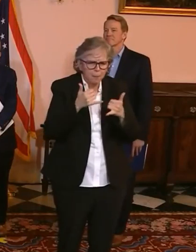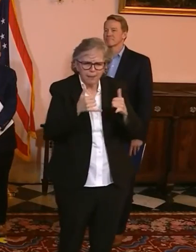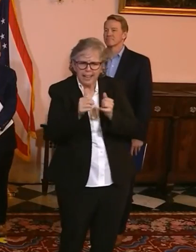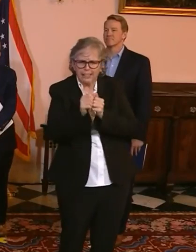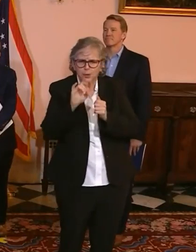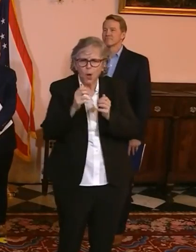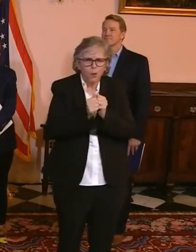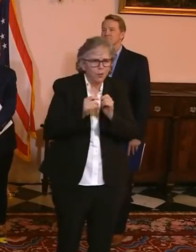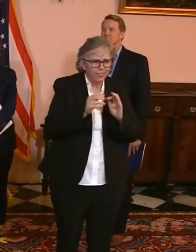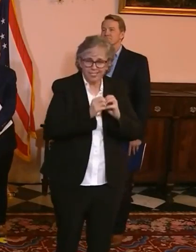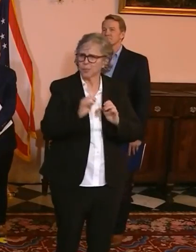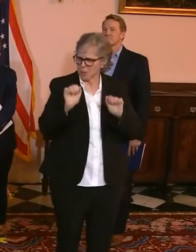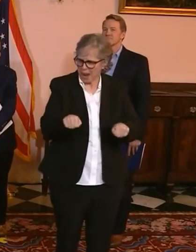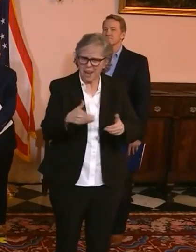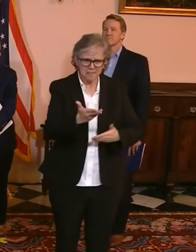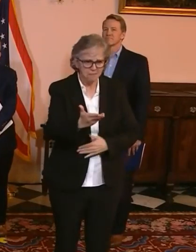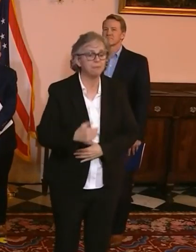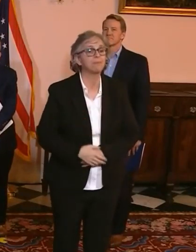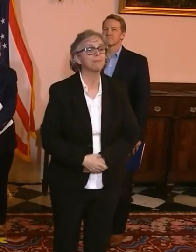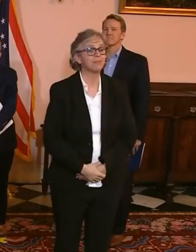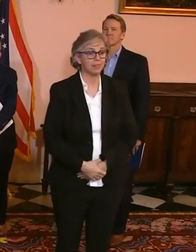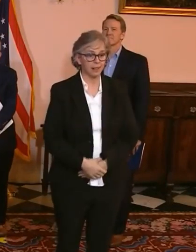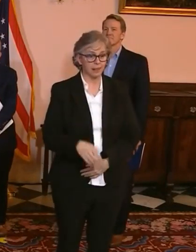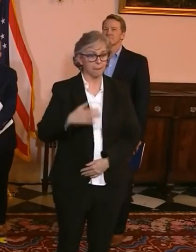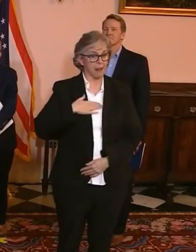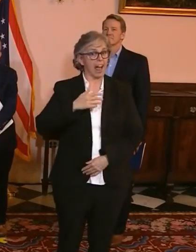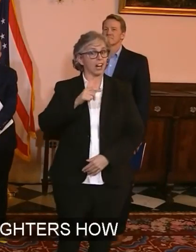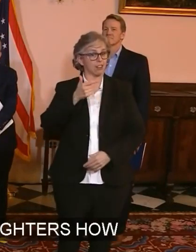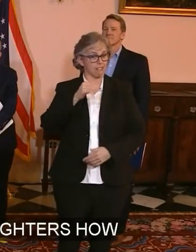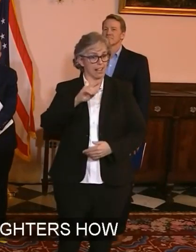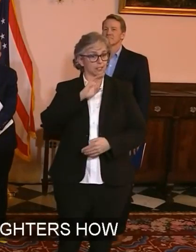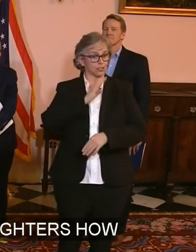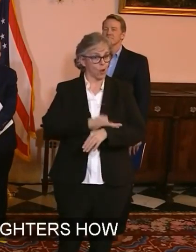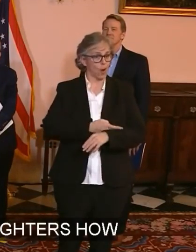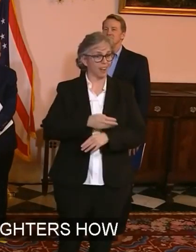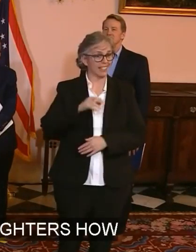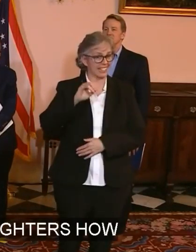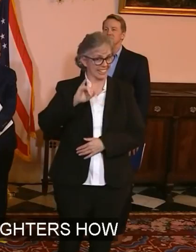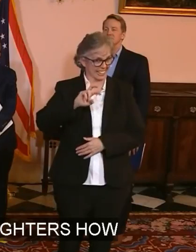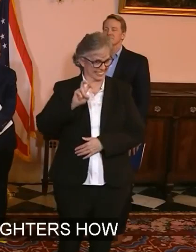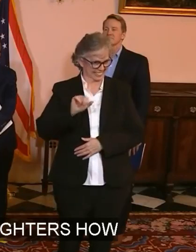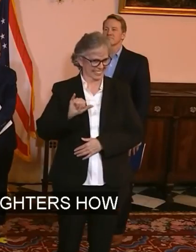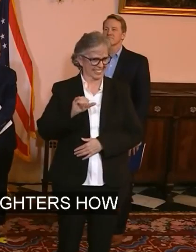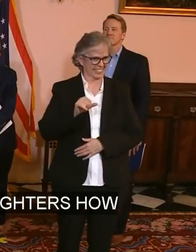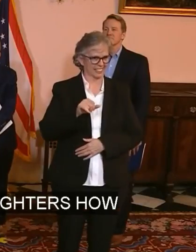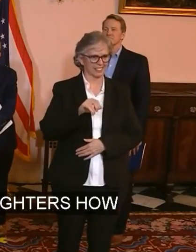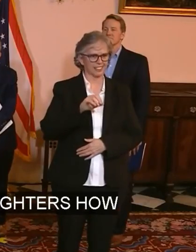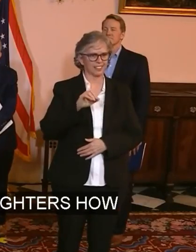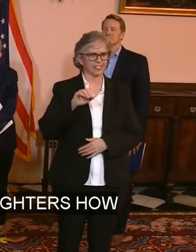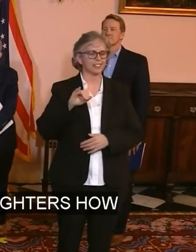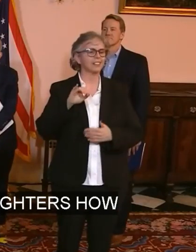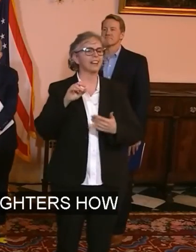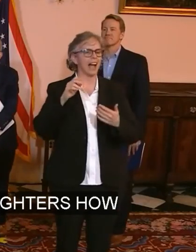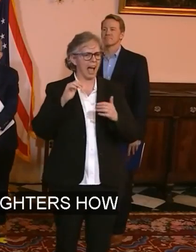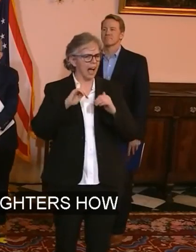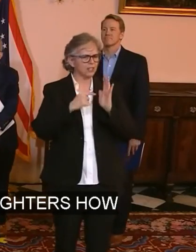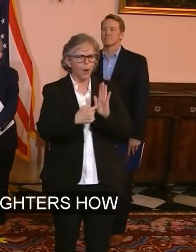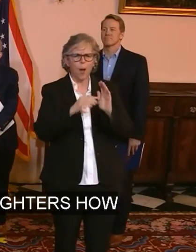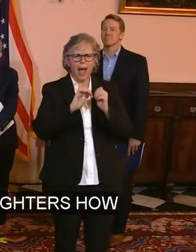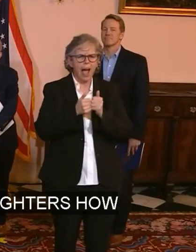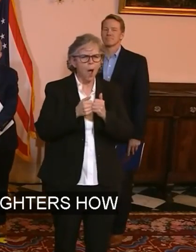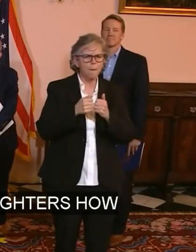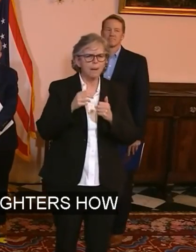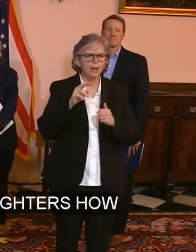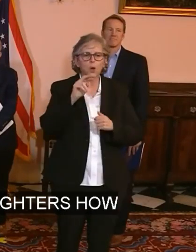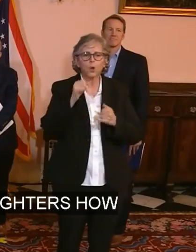granddaughters Izzy and Jean also how to make noodles. And so tomorrow I'm going to make some more chicken and noodles. It's something that my grandmother